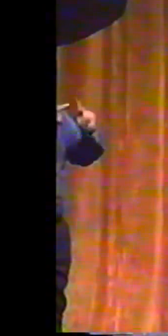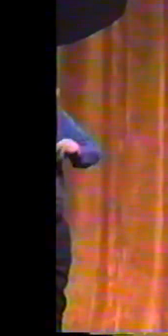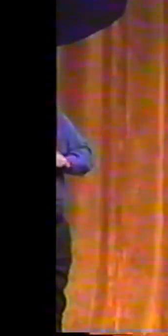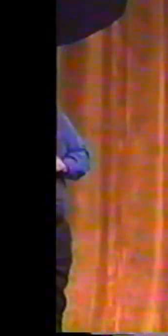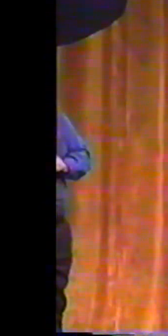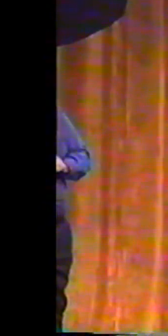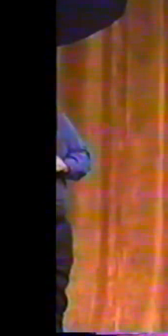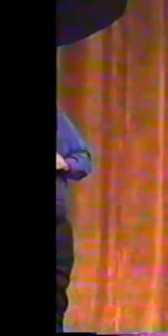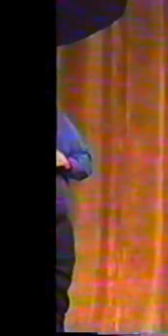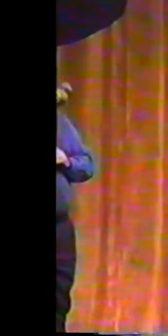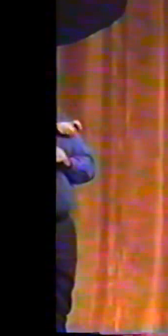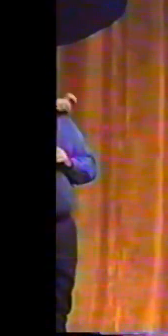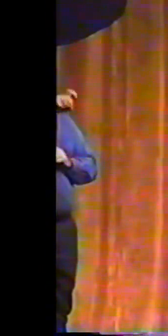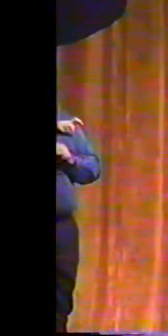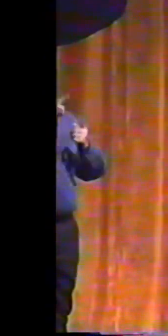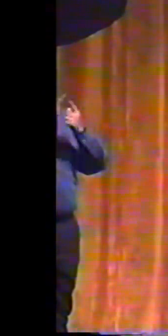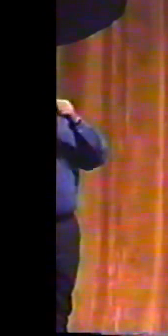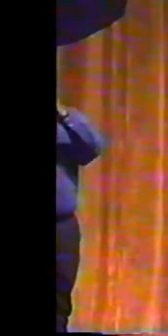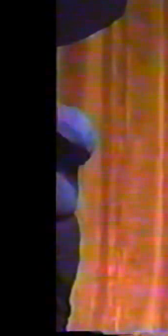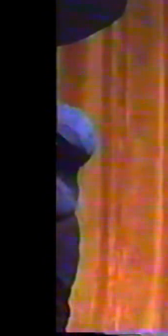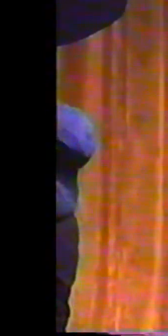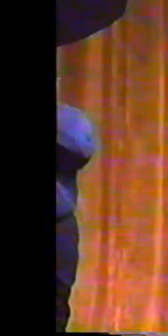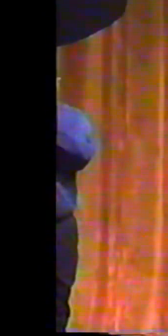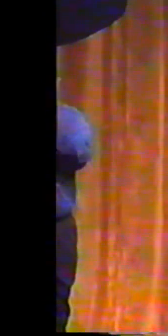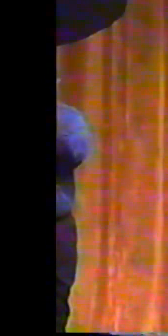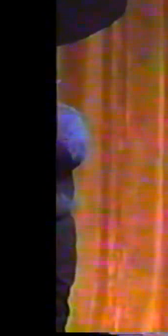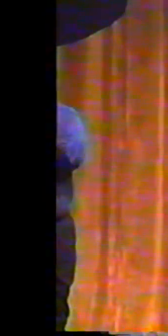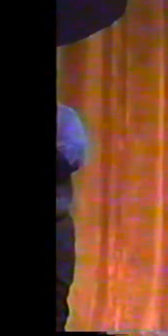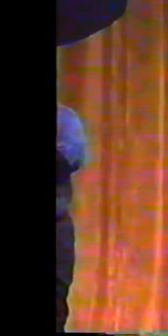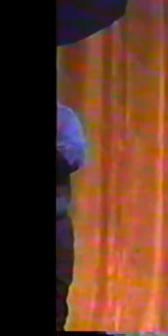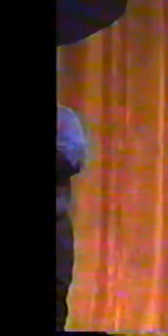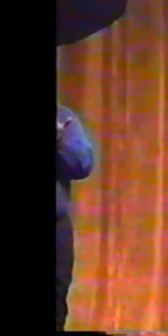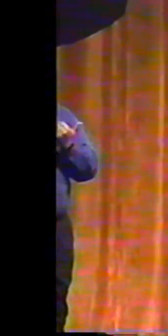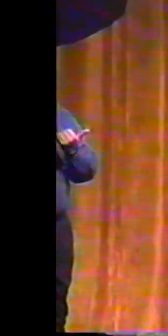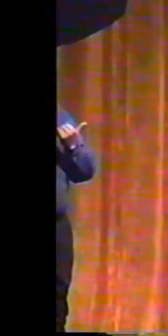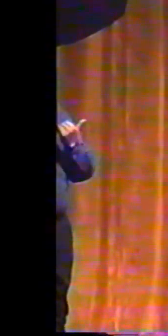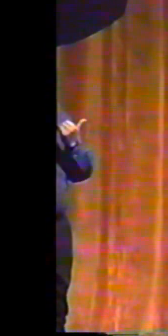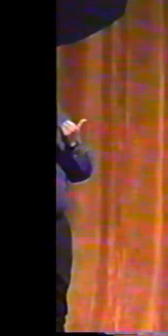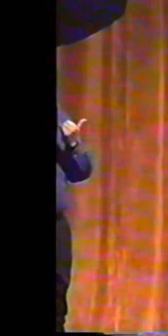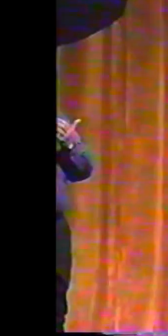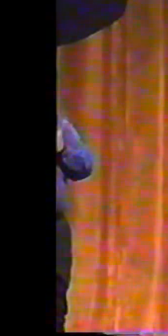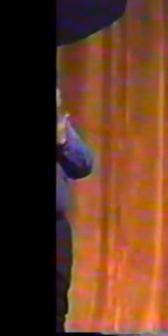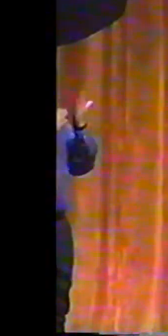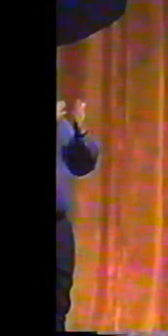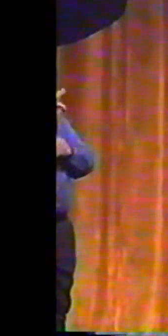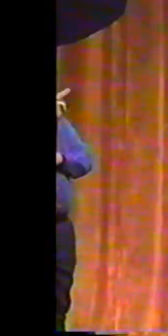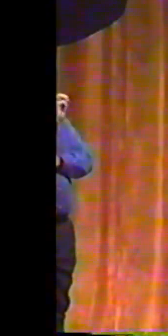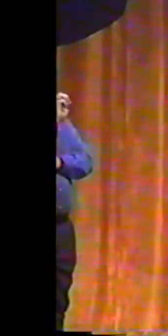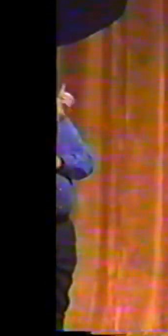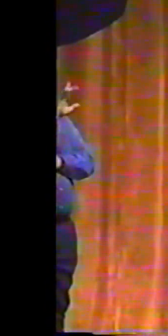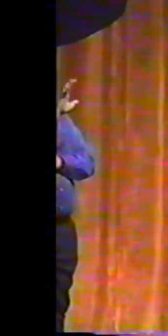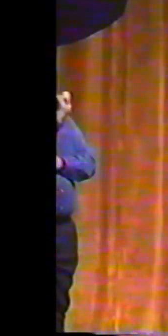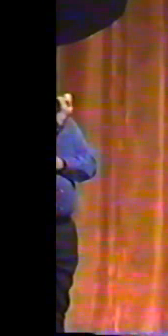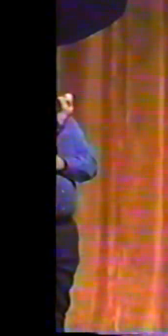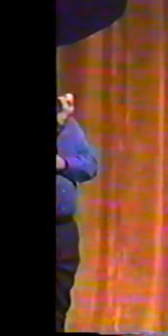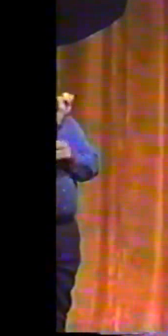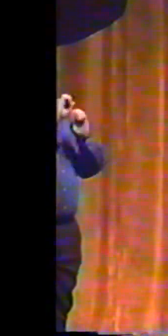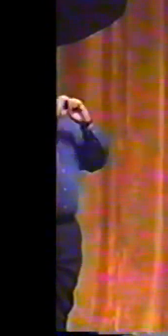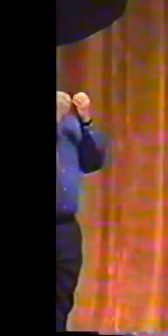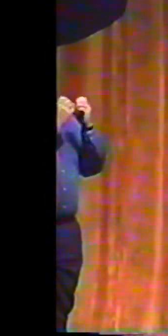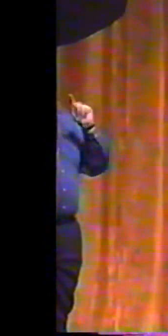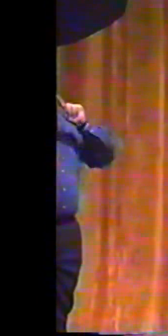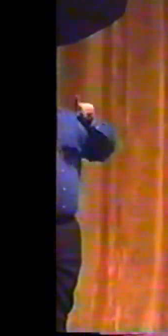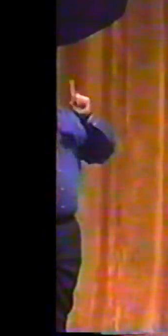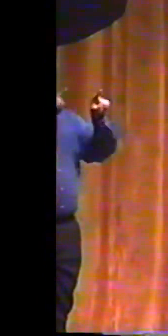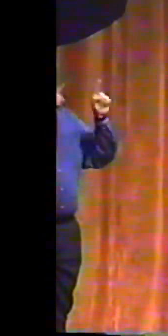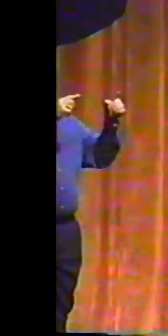is a need for open access. Now, in a broader sense, media organizations are in court all the time fighting legal battles